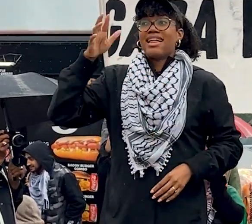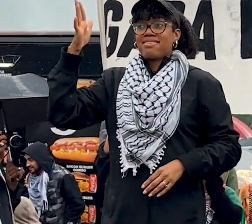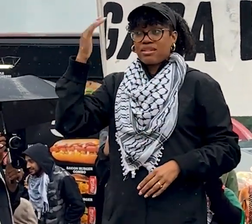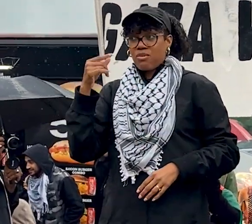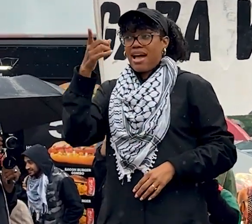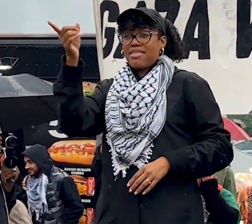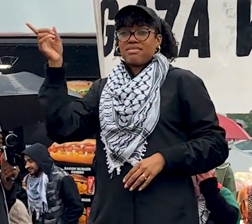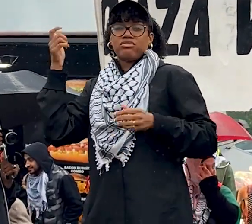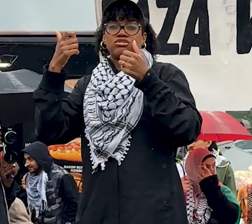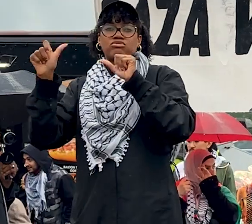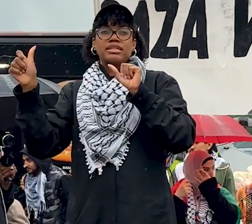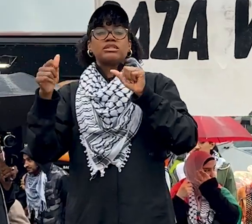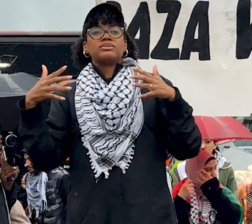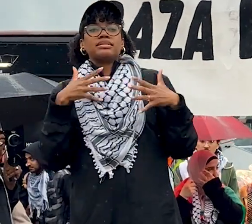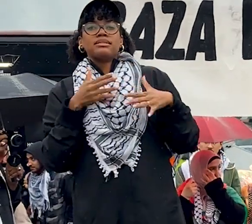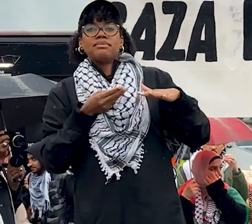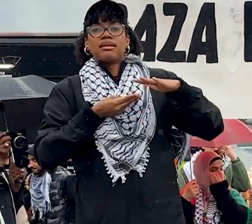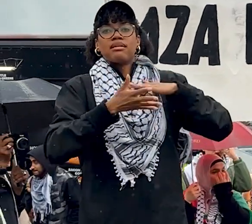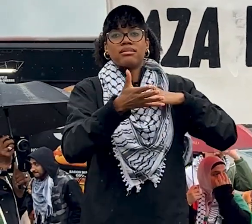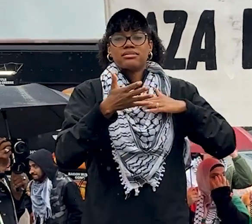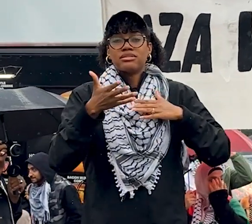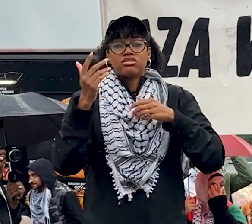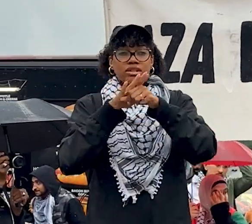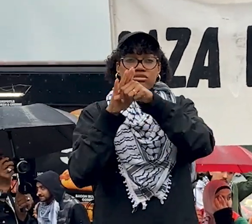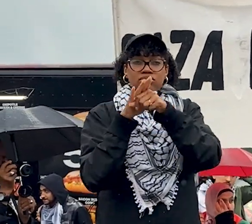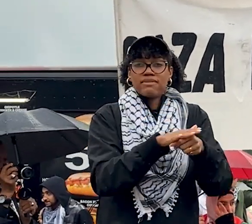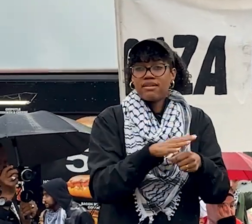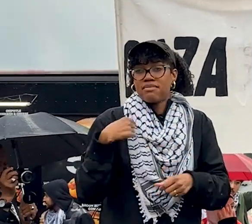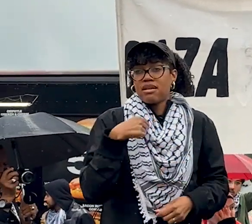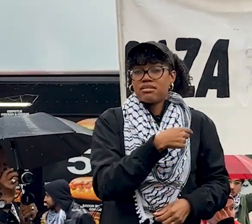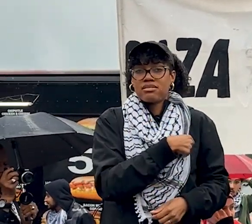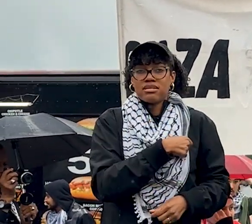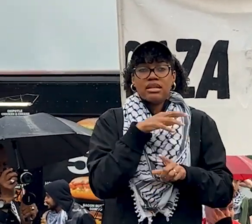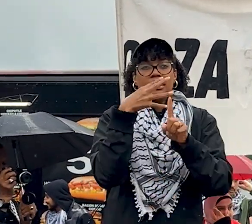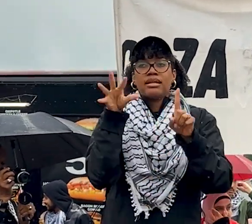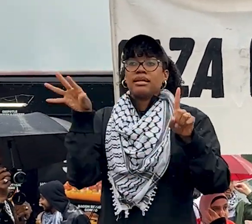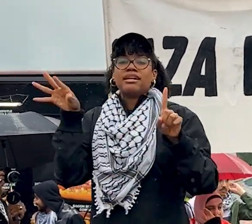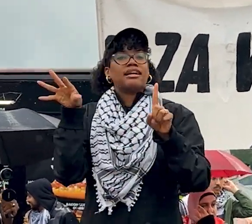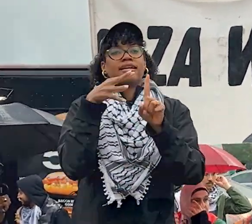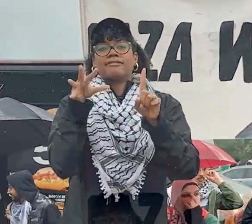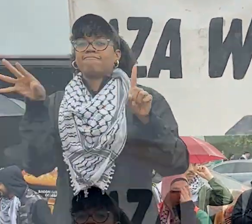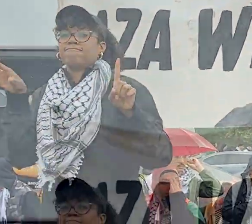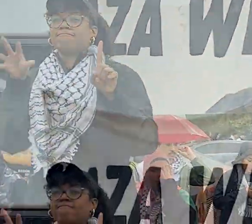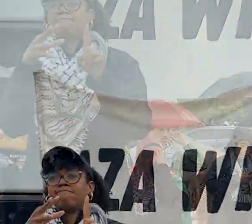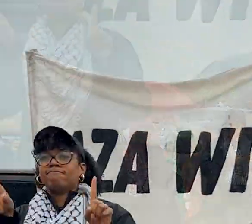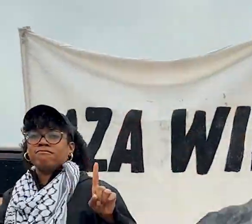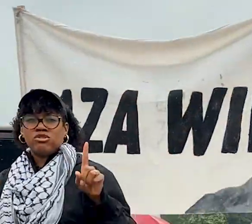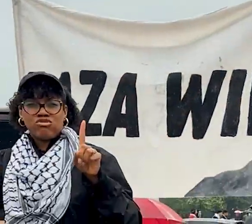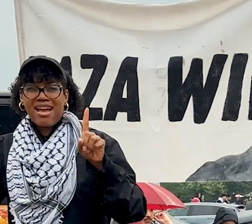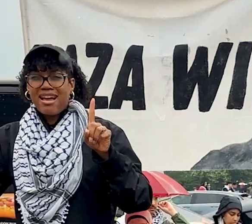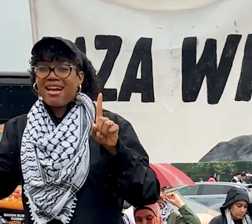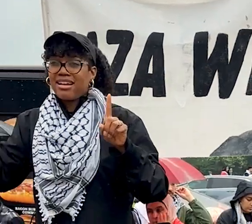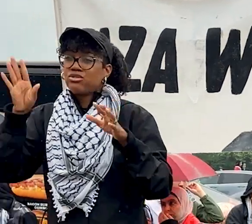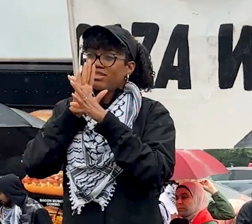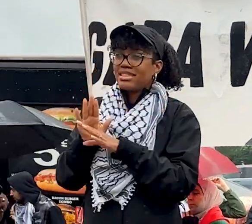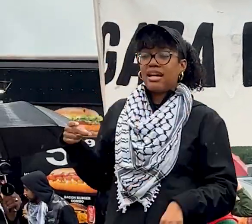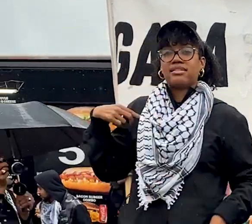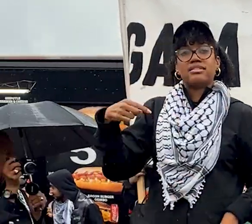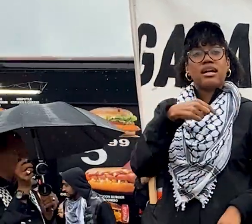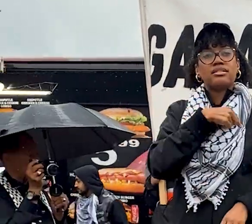us. That's why they're trying to defame us. That's why they're trying to silence us. That's why they're trying